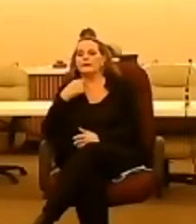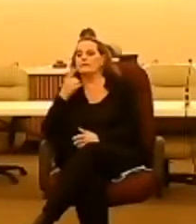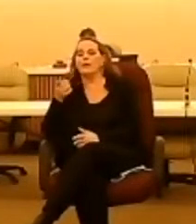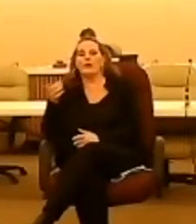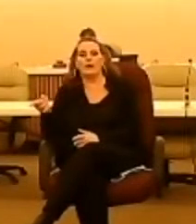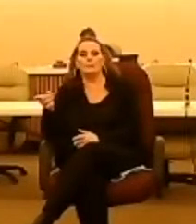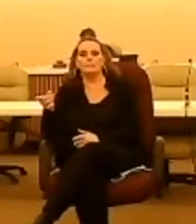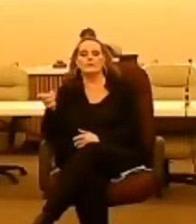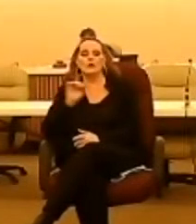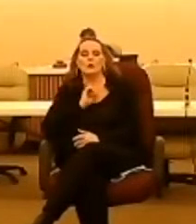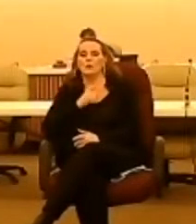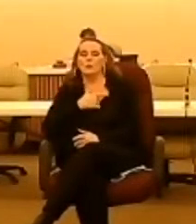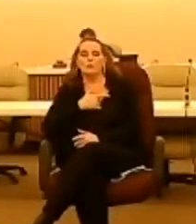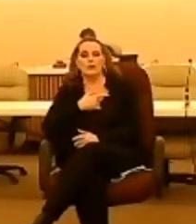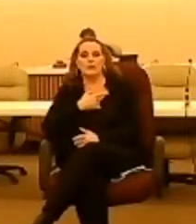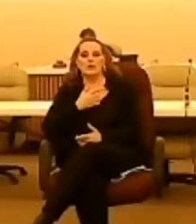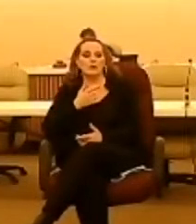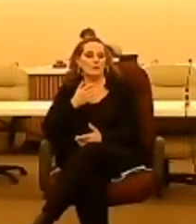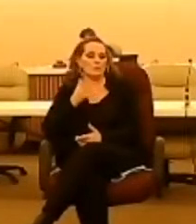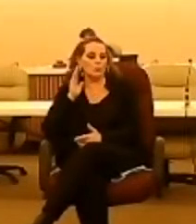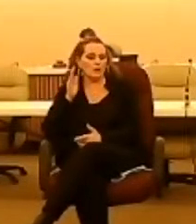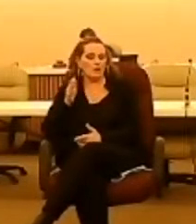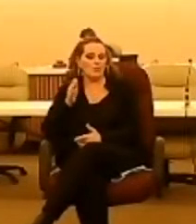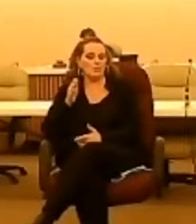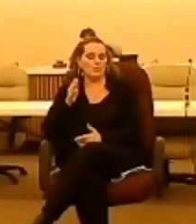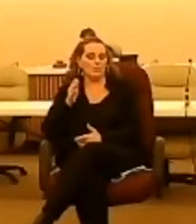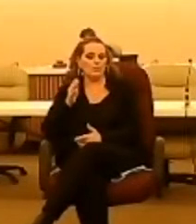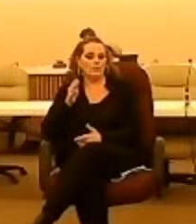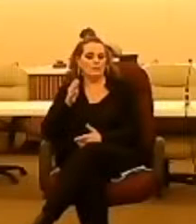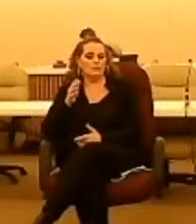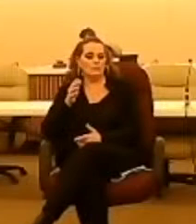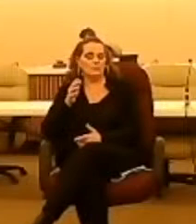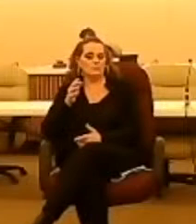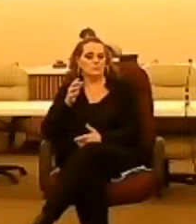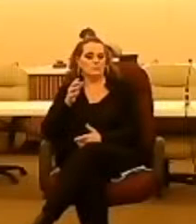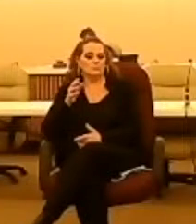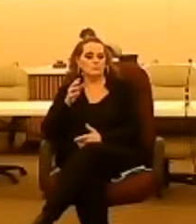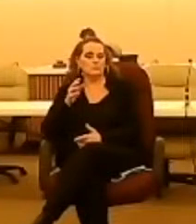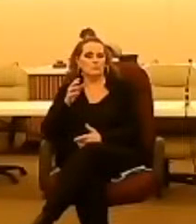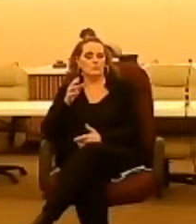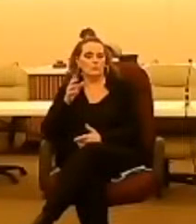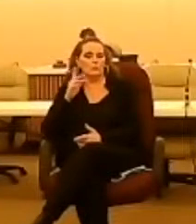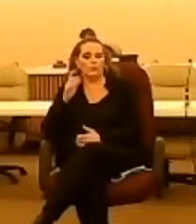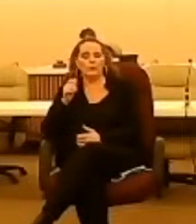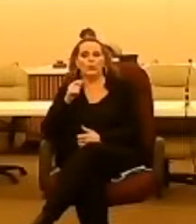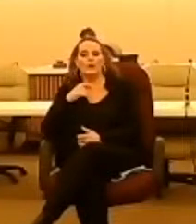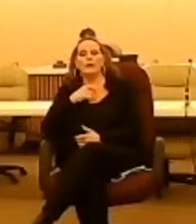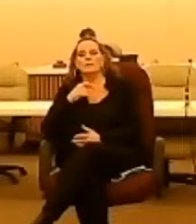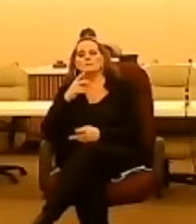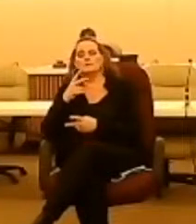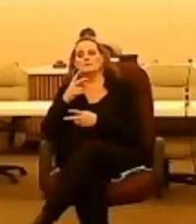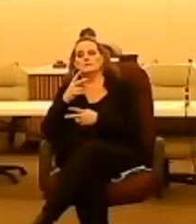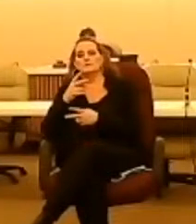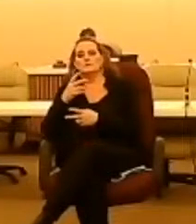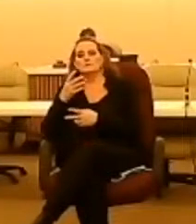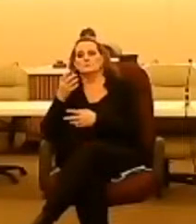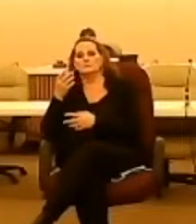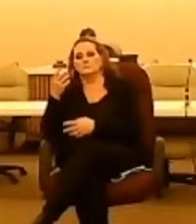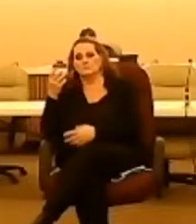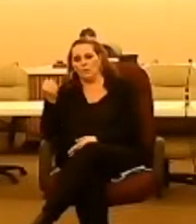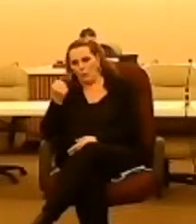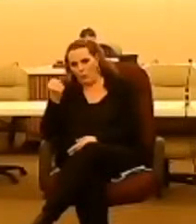we're going to withhold a future certificates of occupancy until you complete